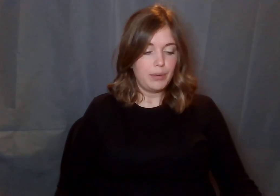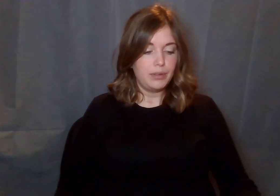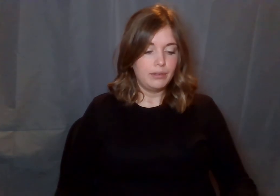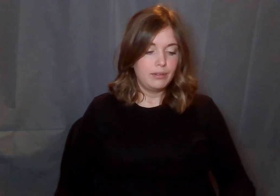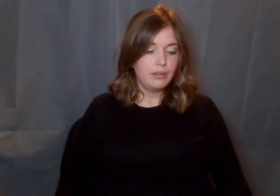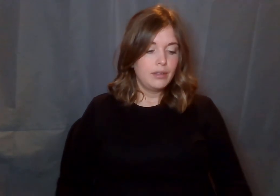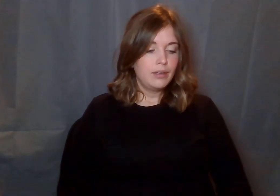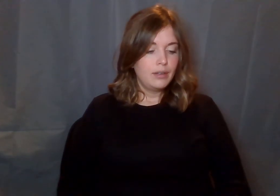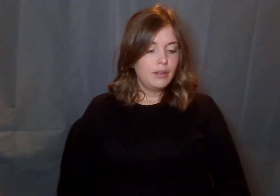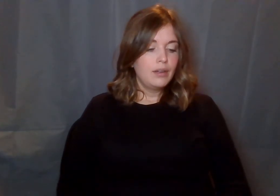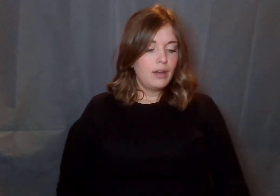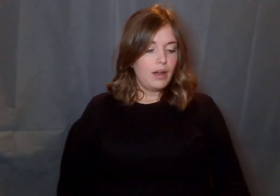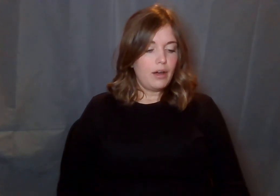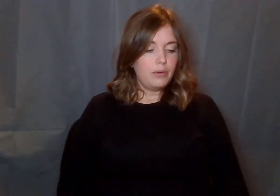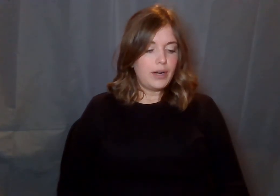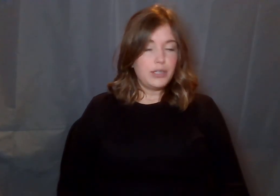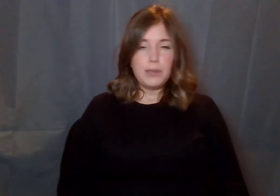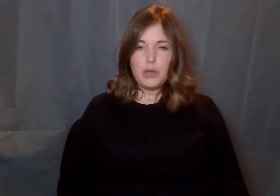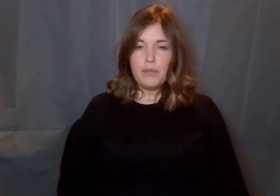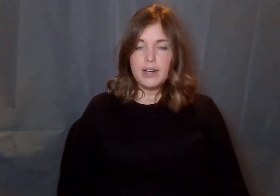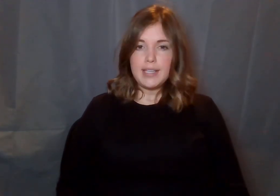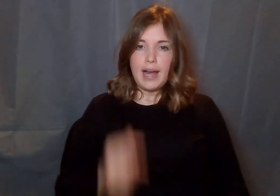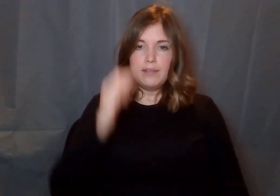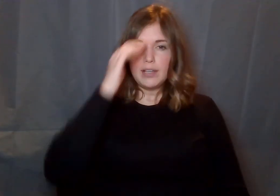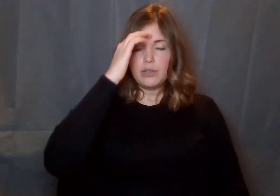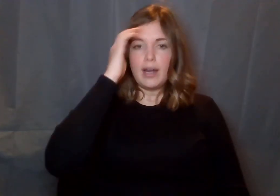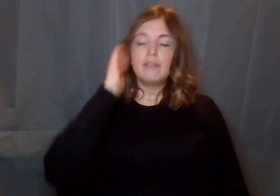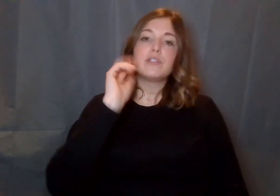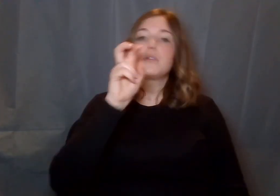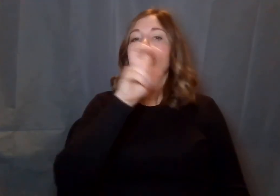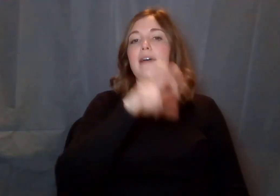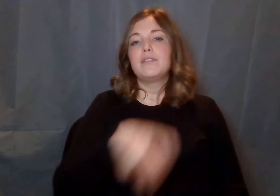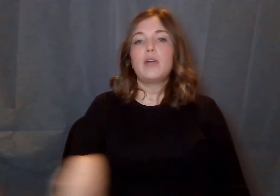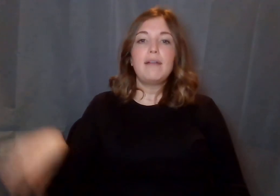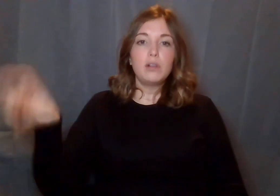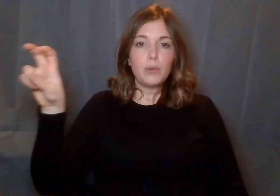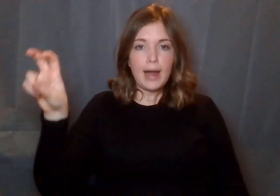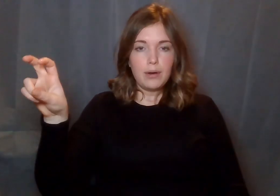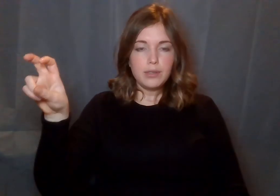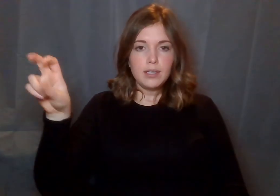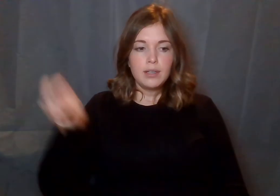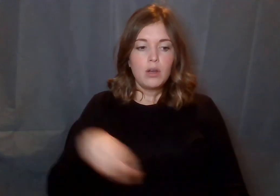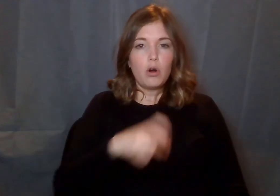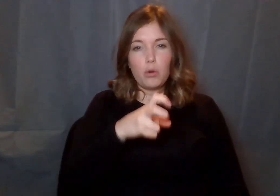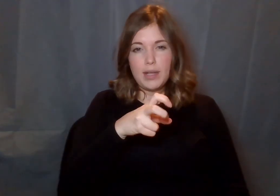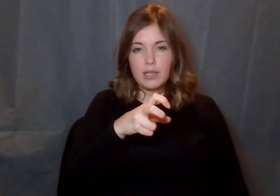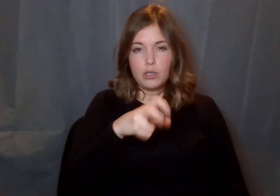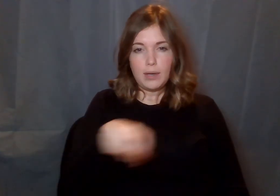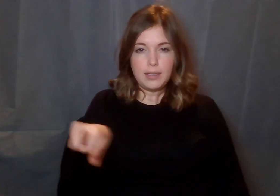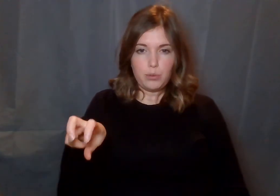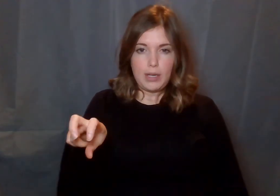one. Alright, switch over is kind of like travel. So we have travel around, or we could do a